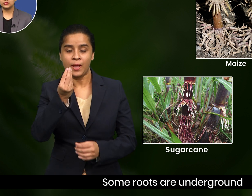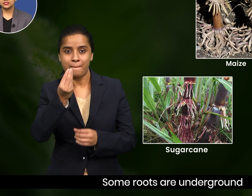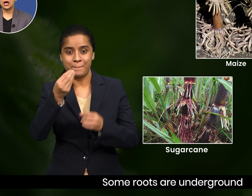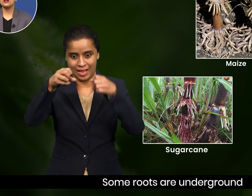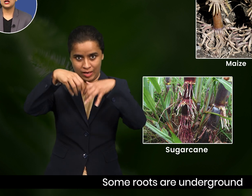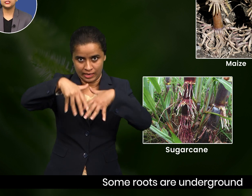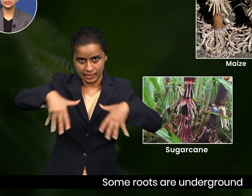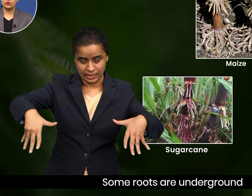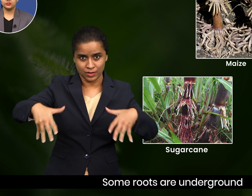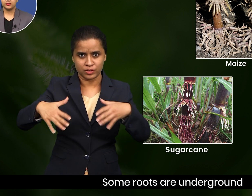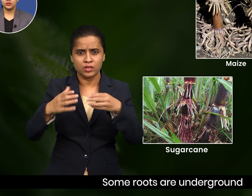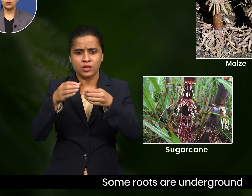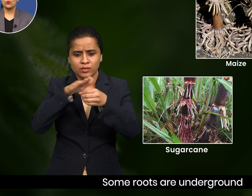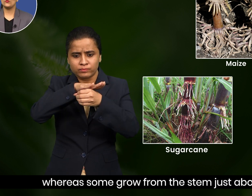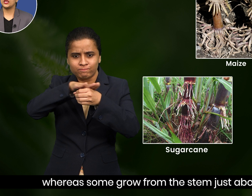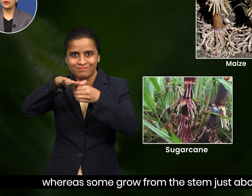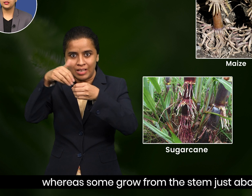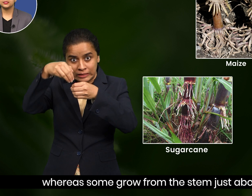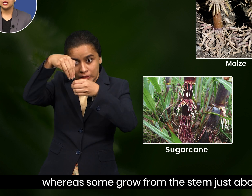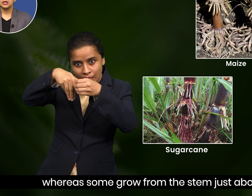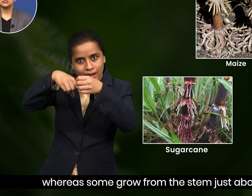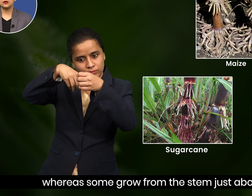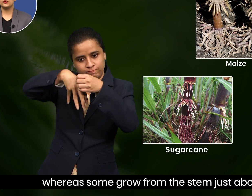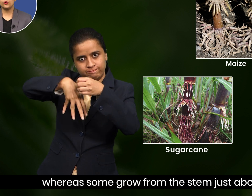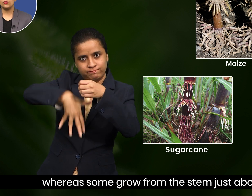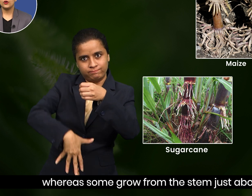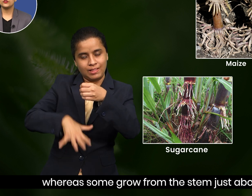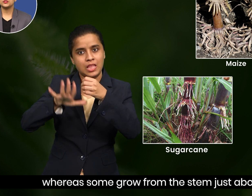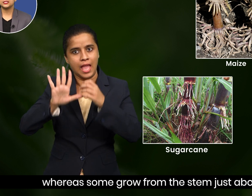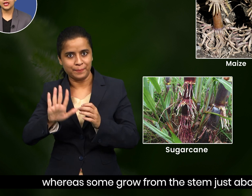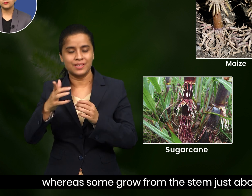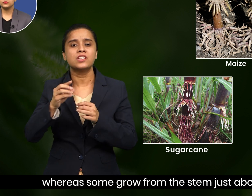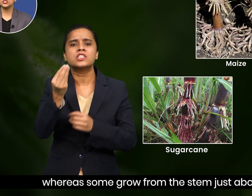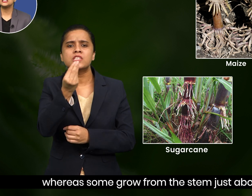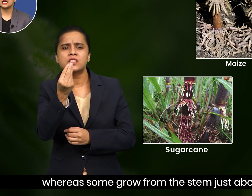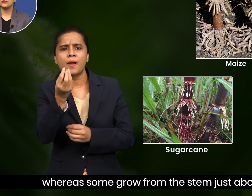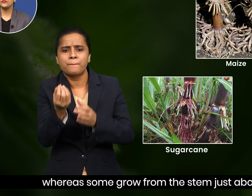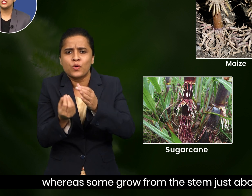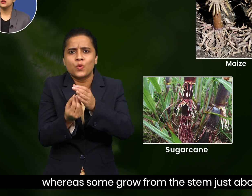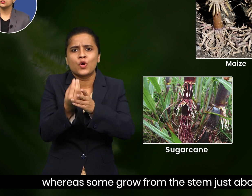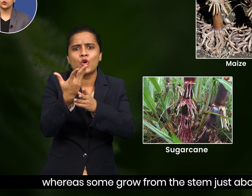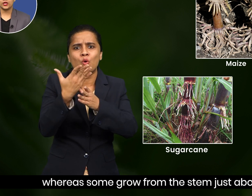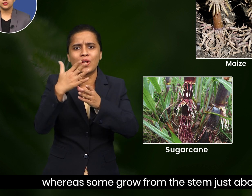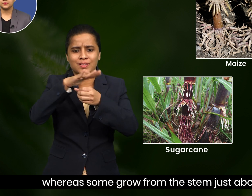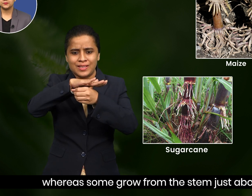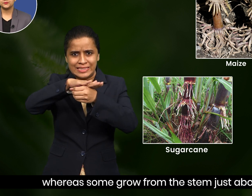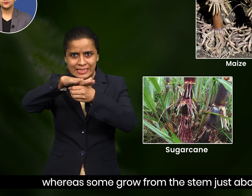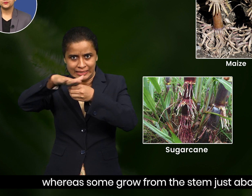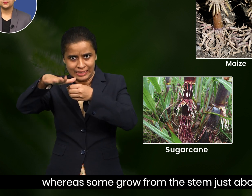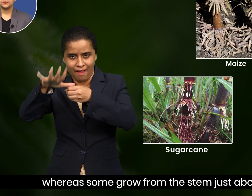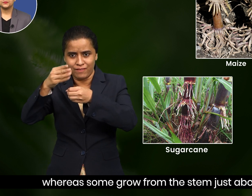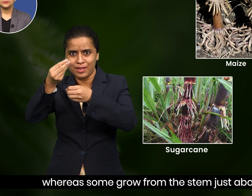Some roots are underground, whereas some grow from the stem just above the soil.